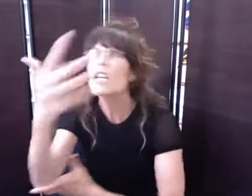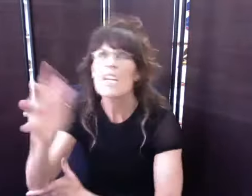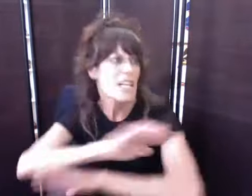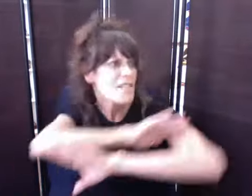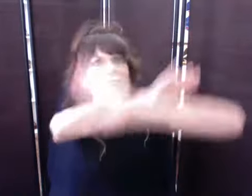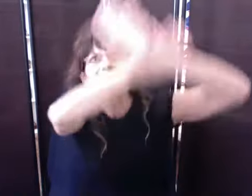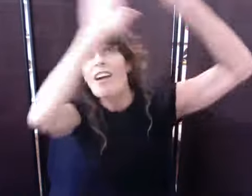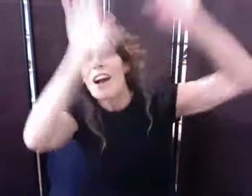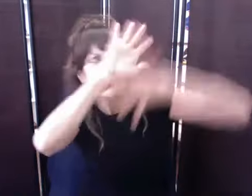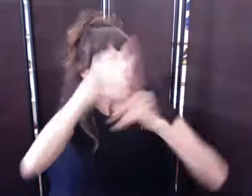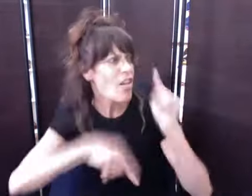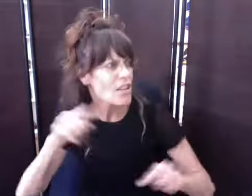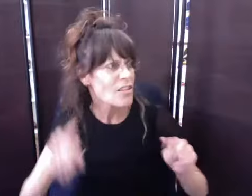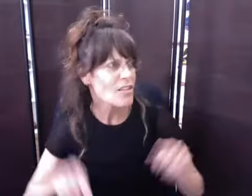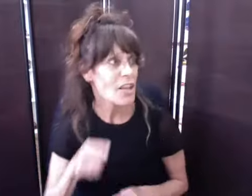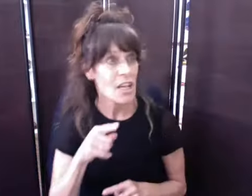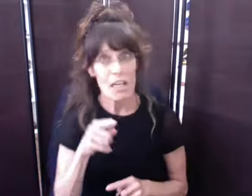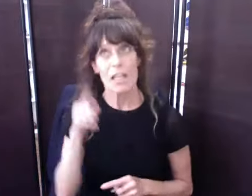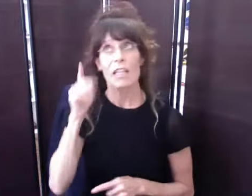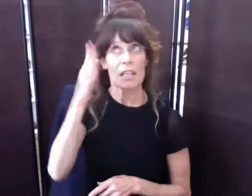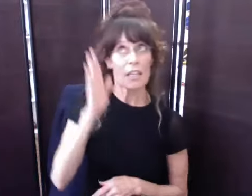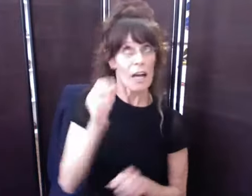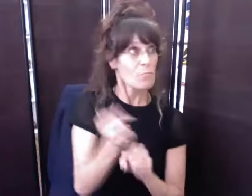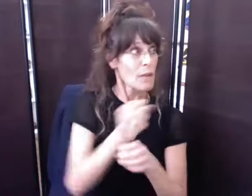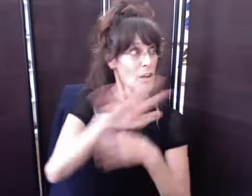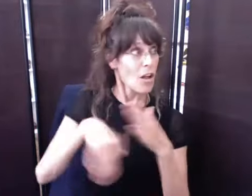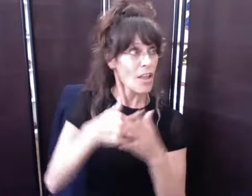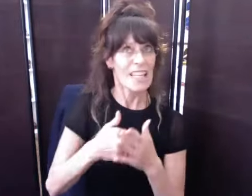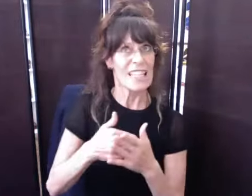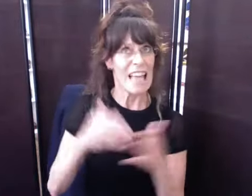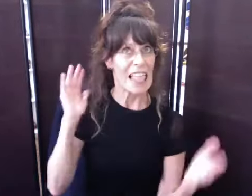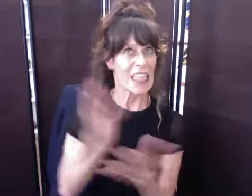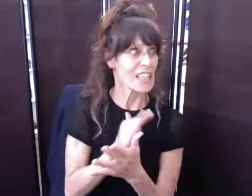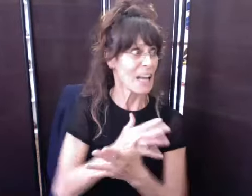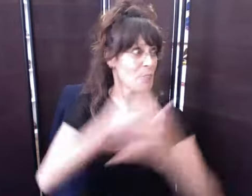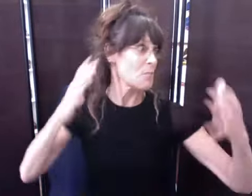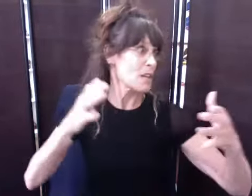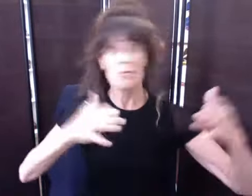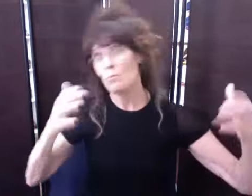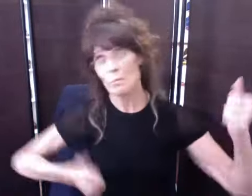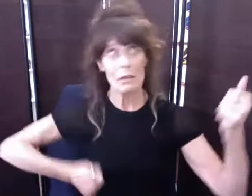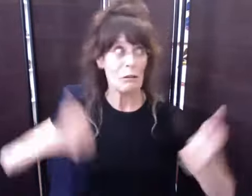stuff. And look, if he made all that, he's got to be at least that big. He's likely bigger than that. So he must be